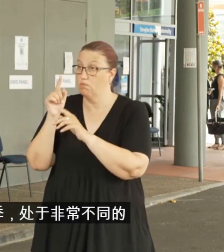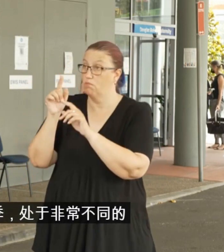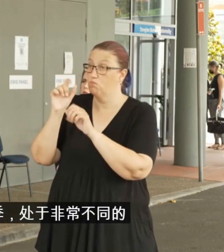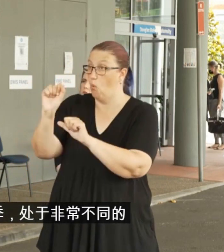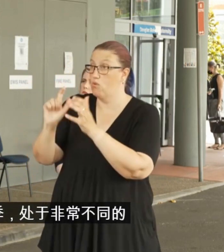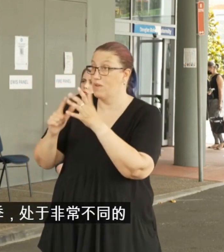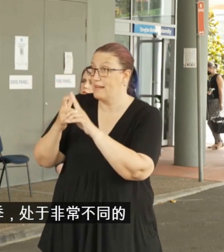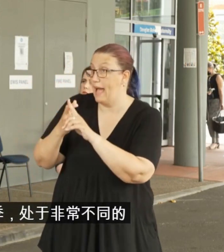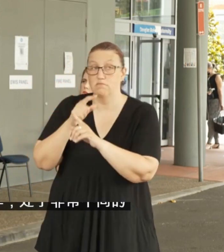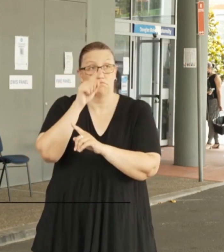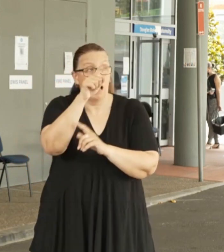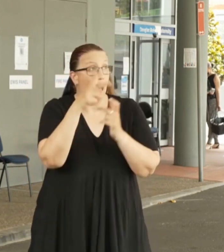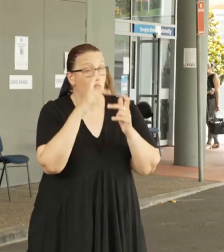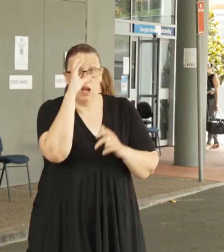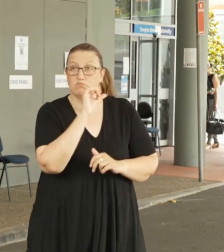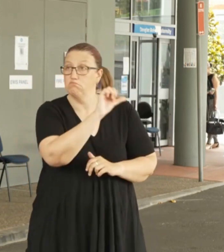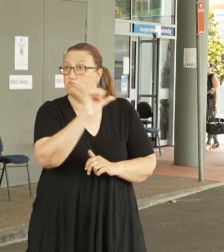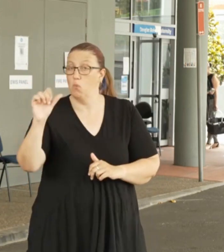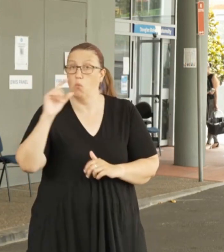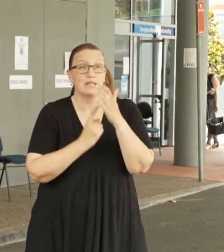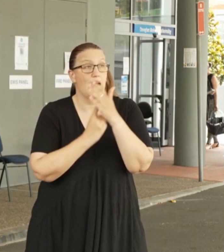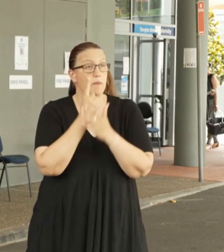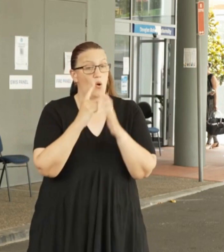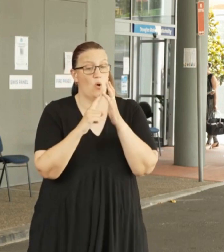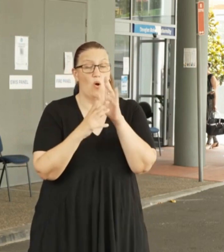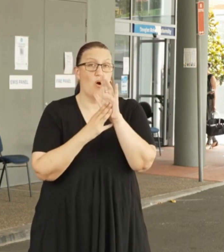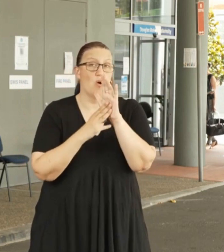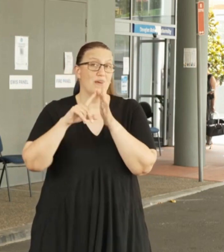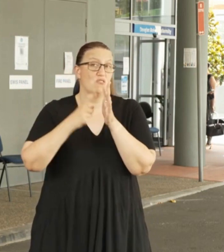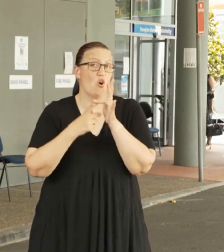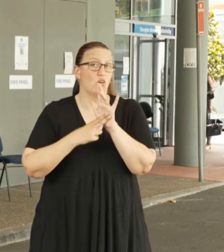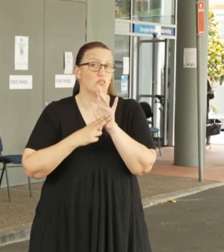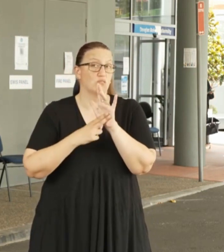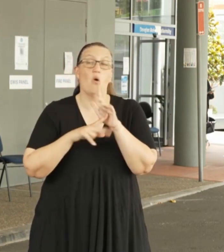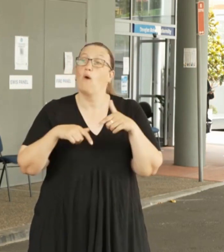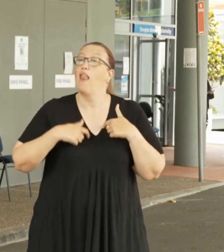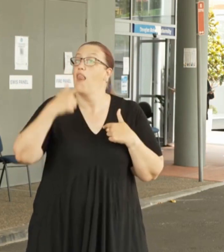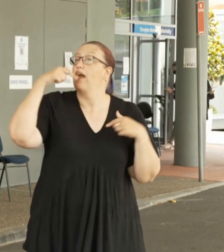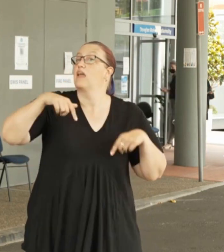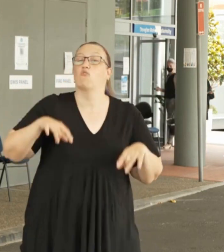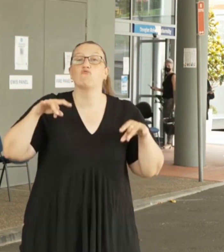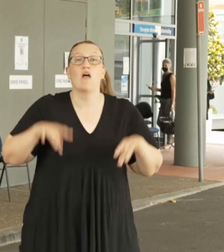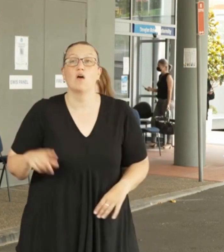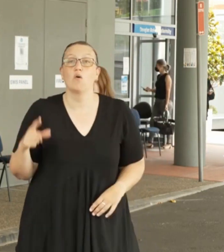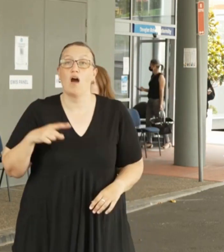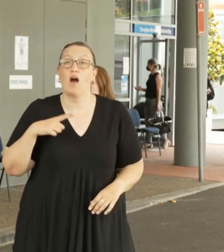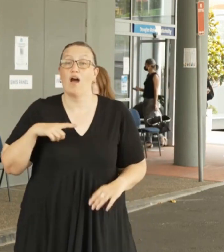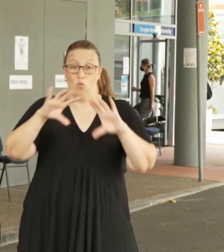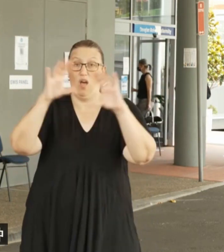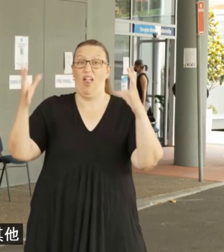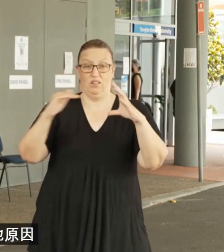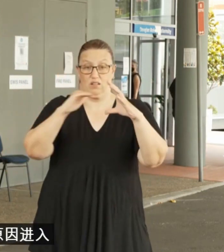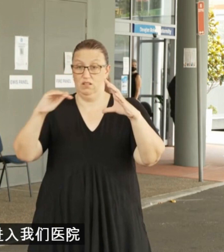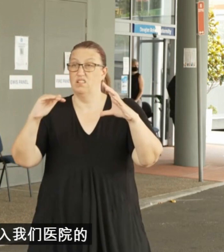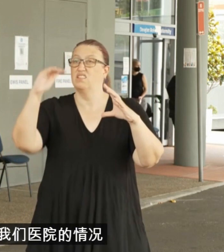different position at the moment. We're in summer, so we're not seeing that huge uptick of what you'd expect anyway of people entering our hospitals